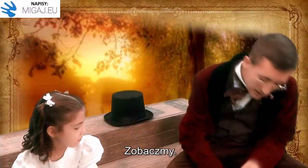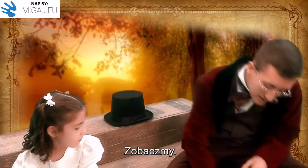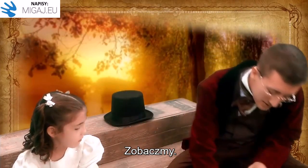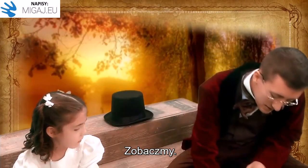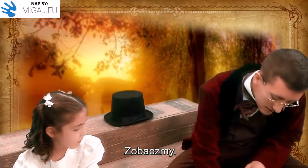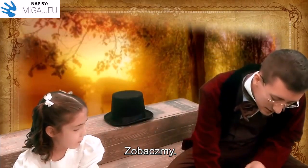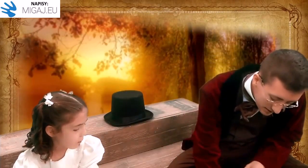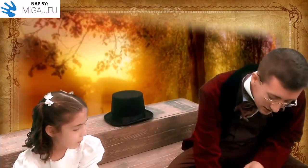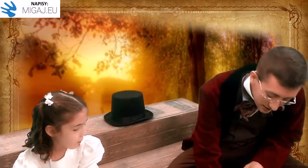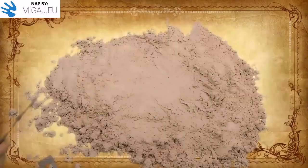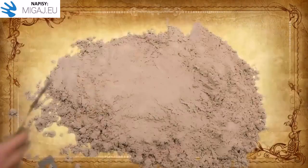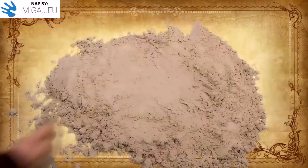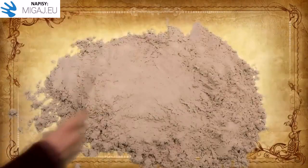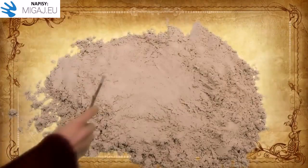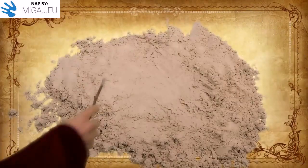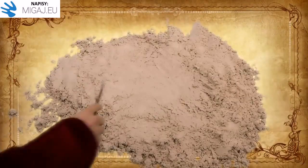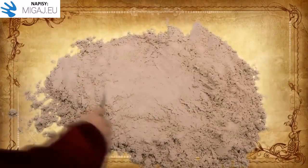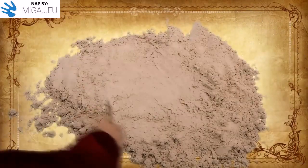Let's see.